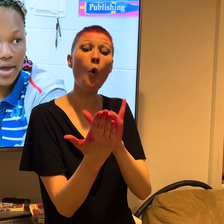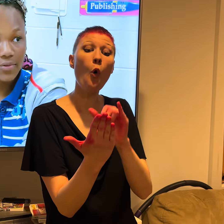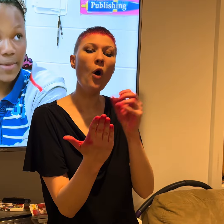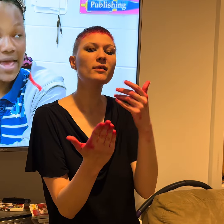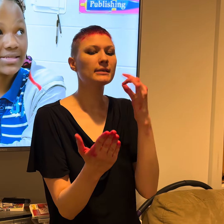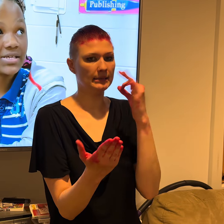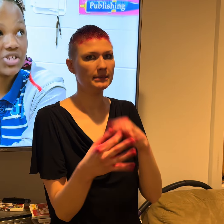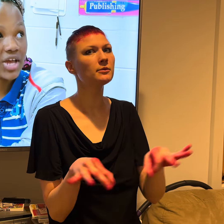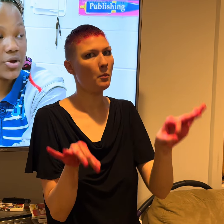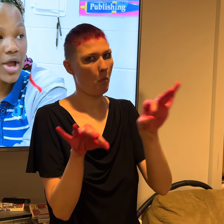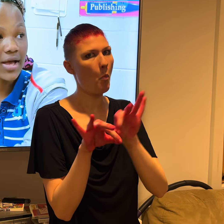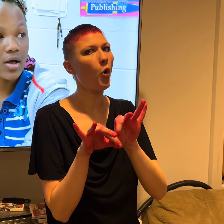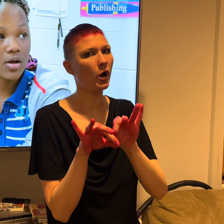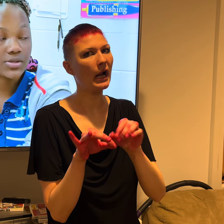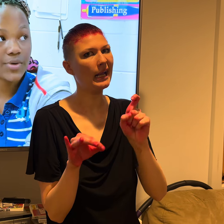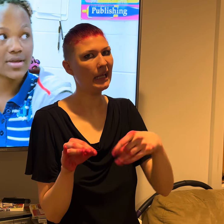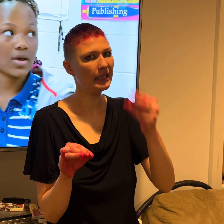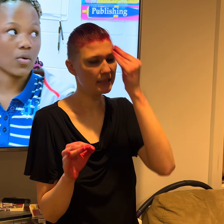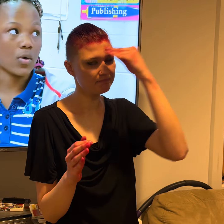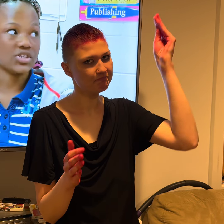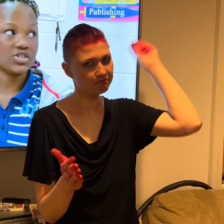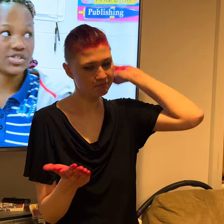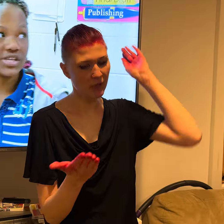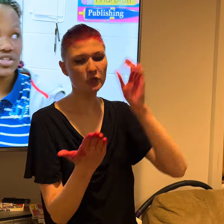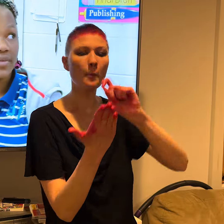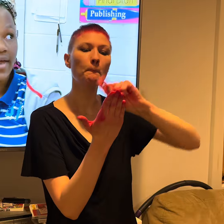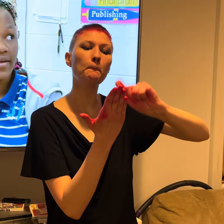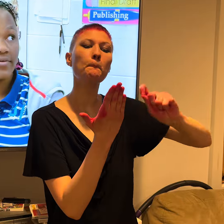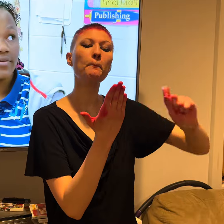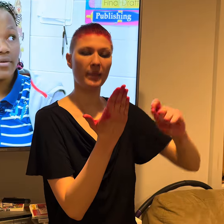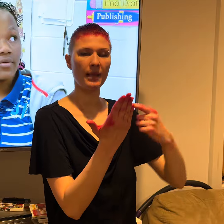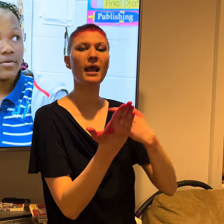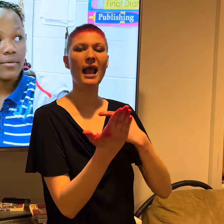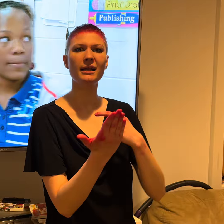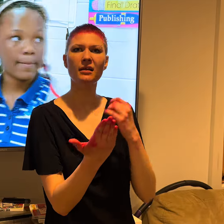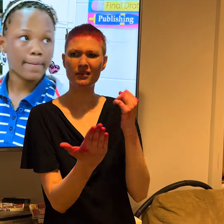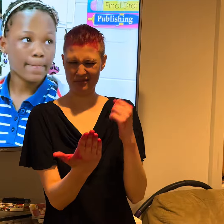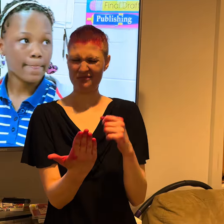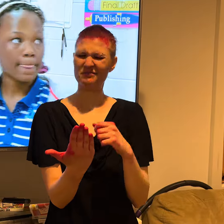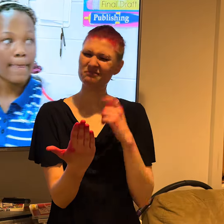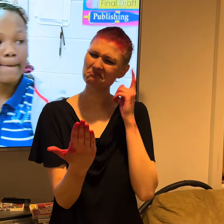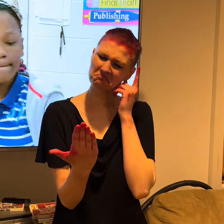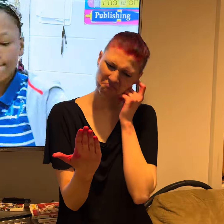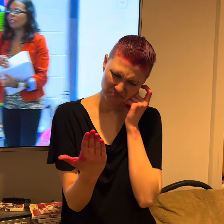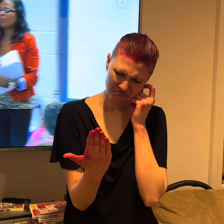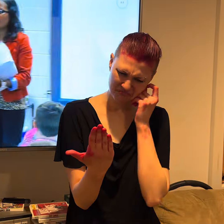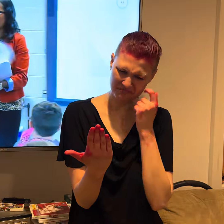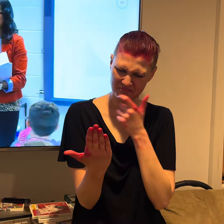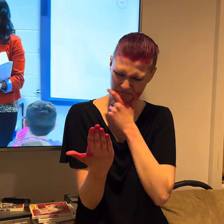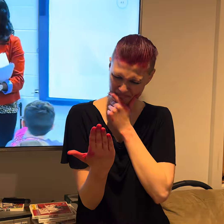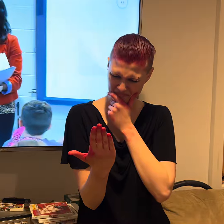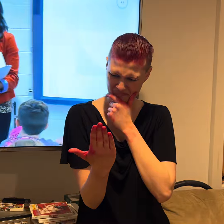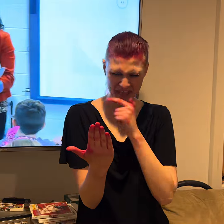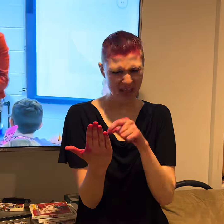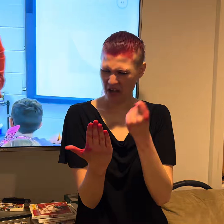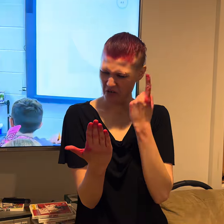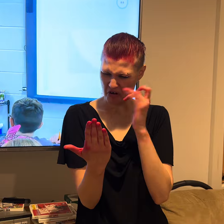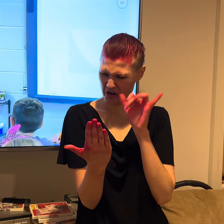throughout the passage, and you're also writing down questions that you may have. Very good. When you annotate as you do